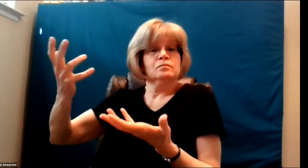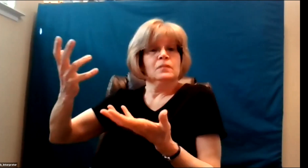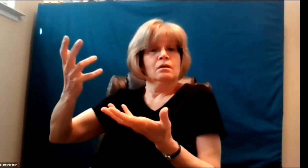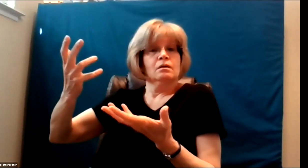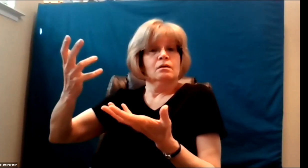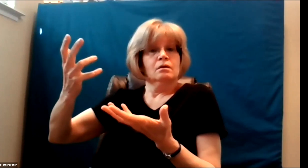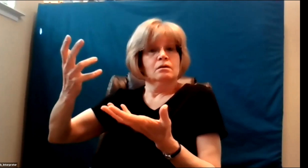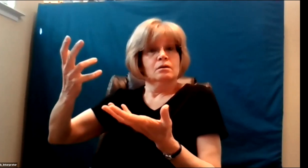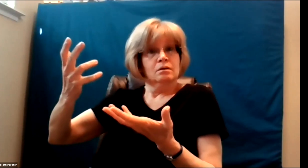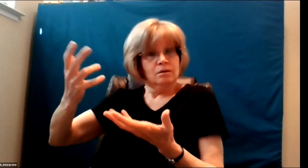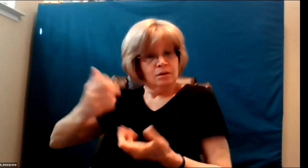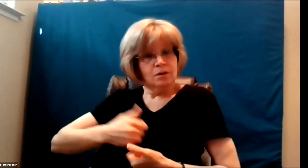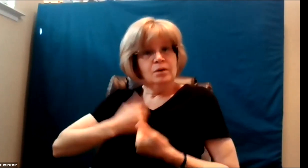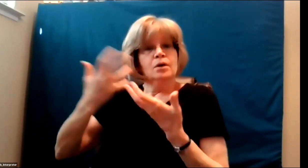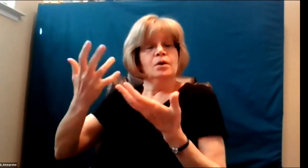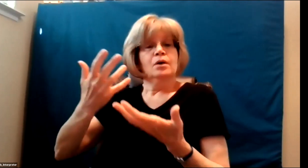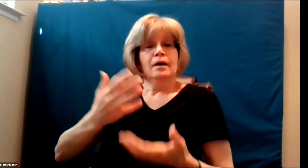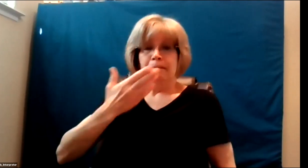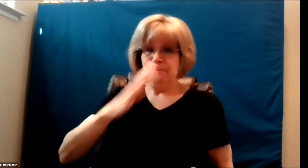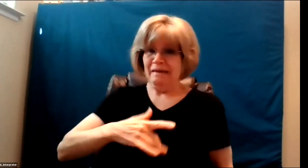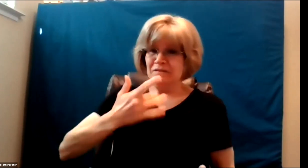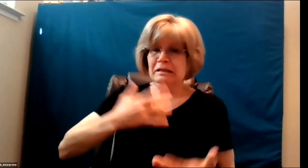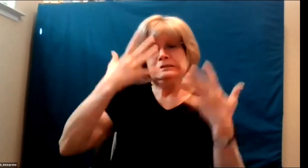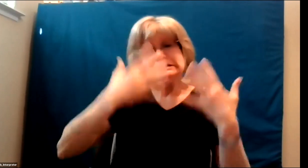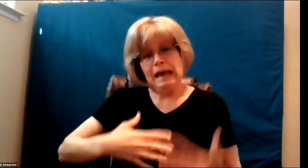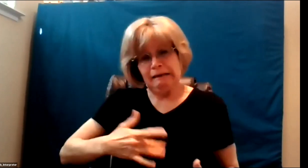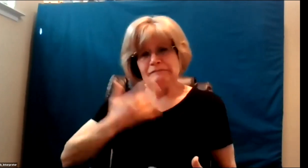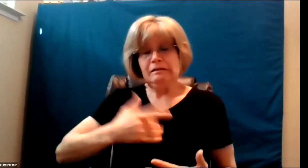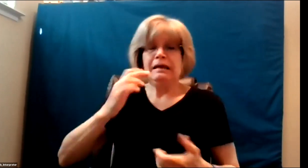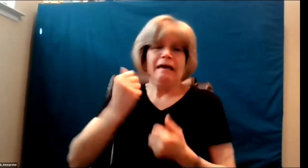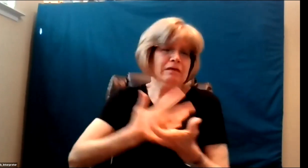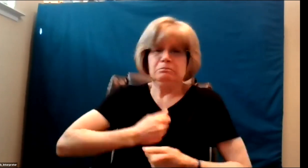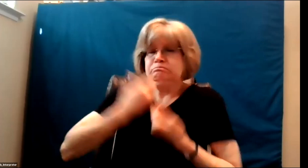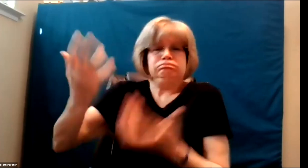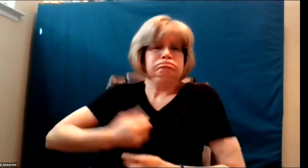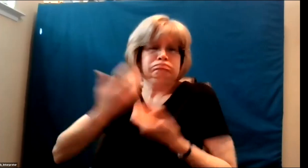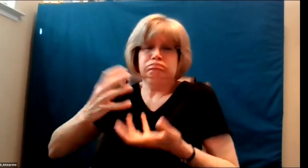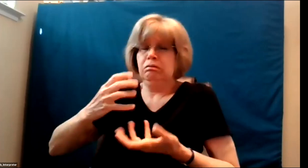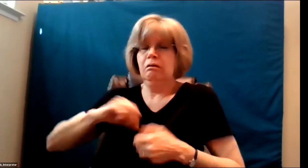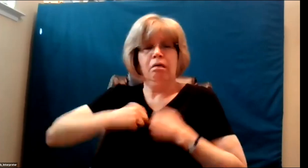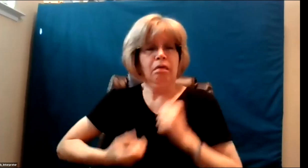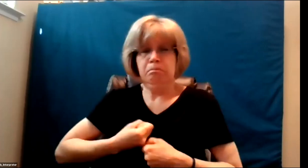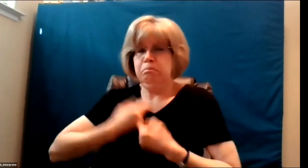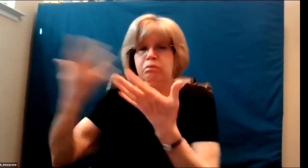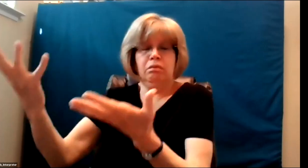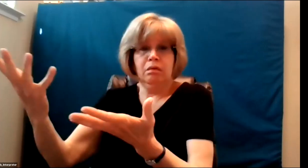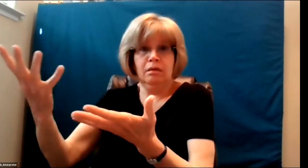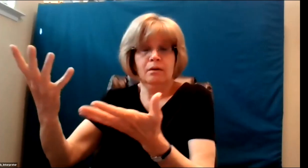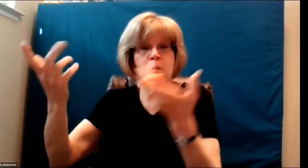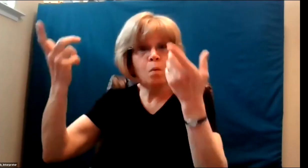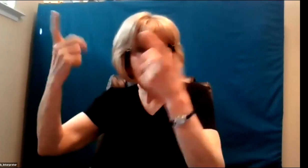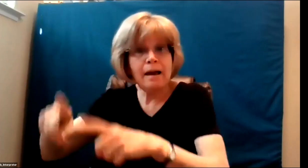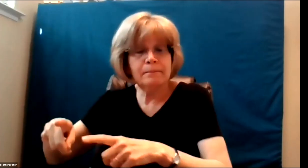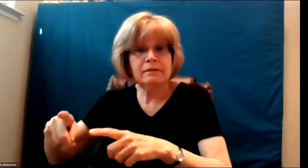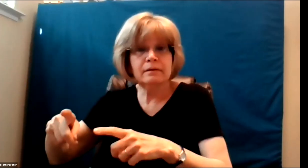we find that as we let the bad feelings, the sad feelings, all of those feelings go, it makes space